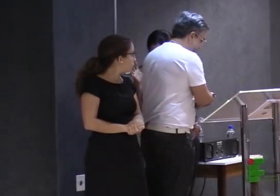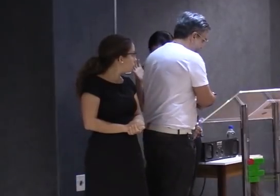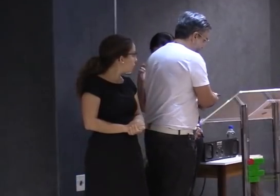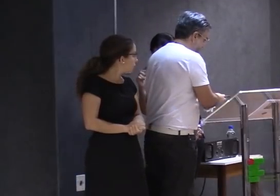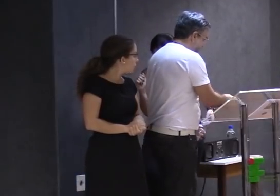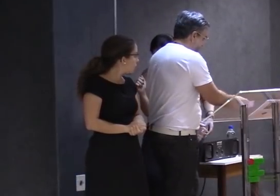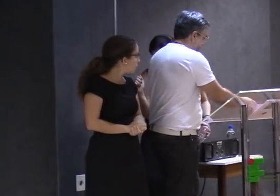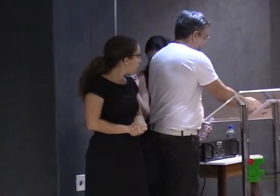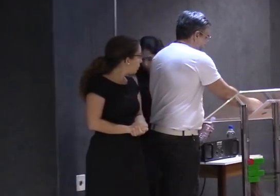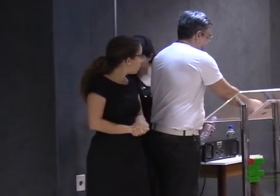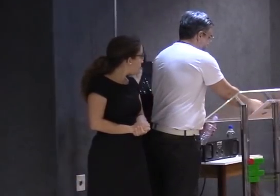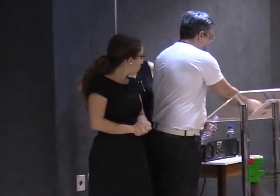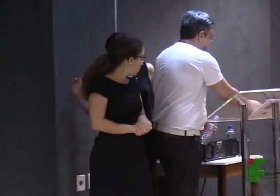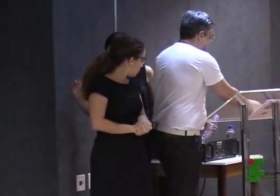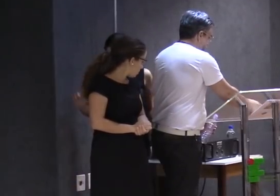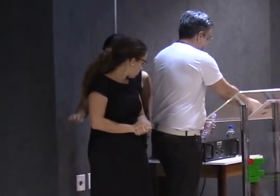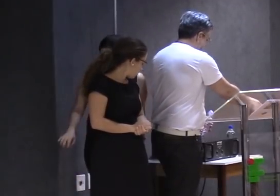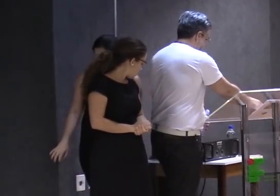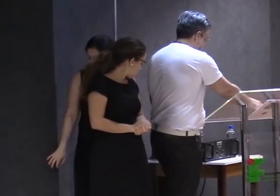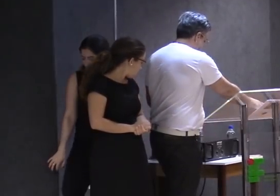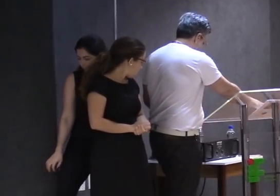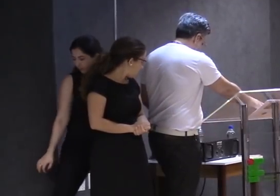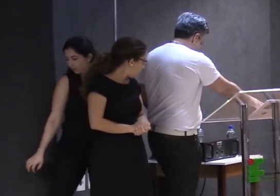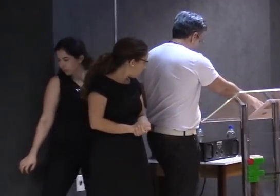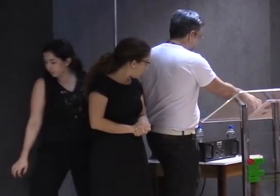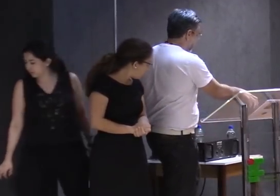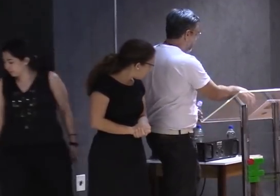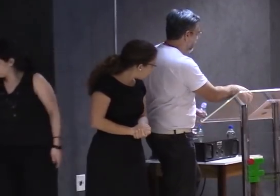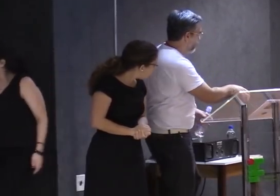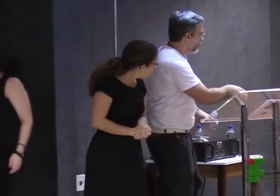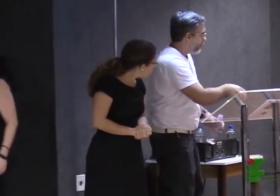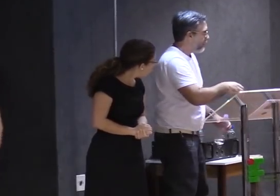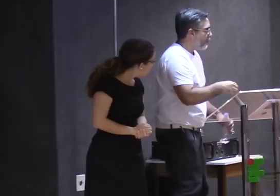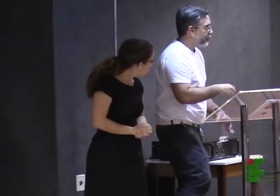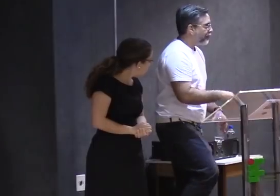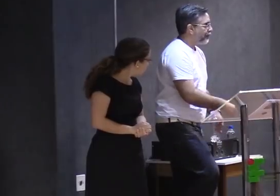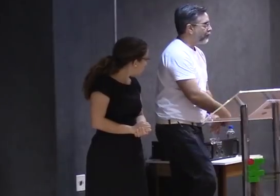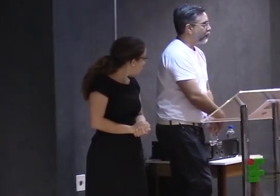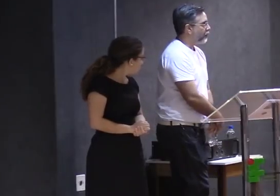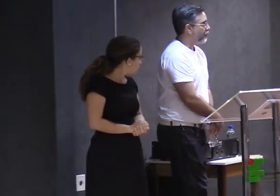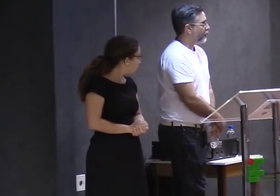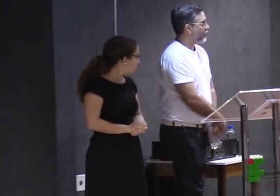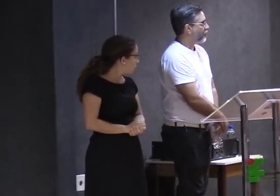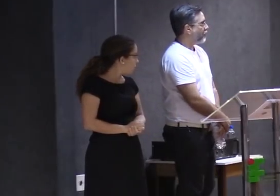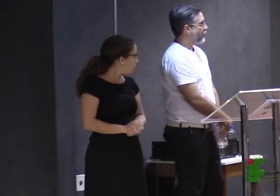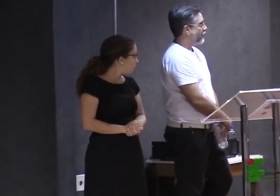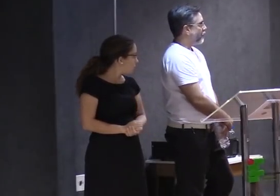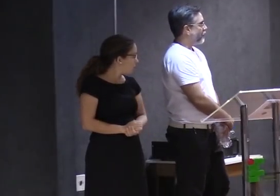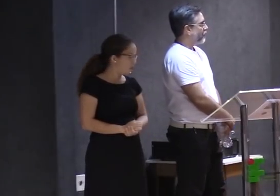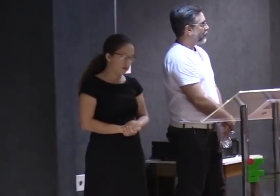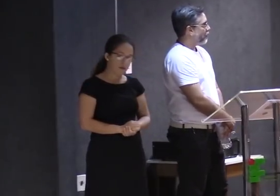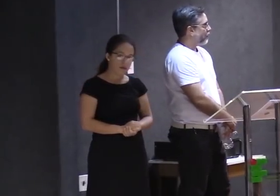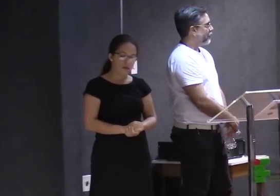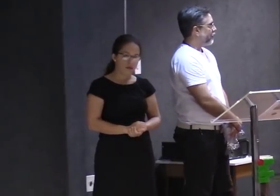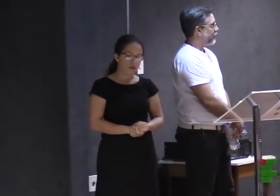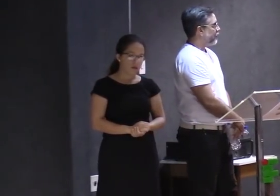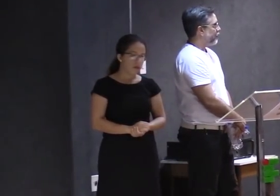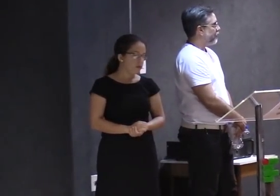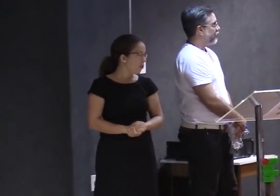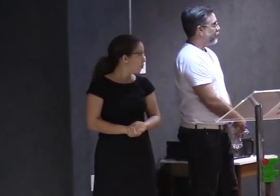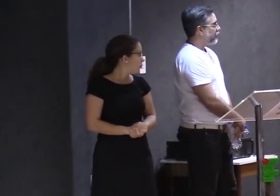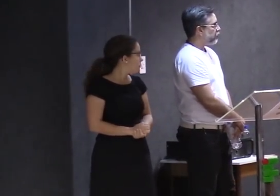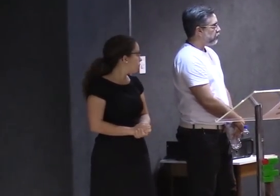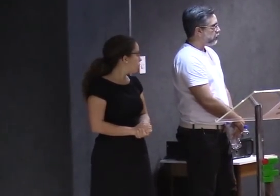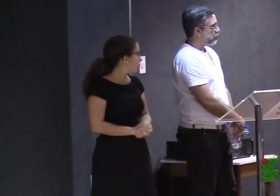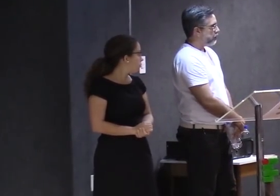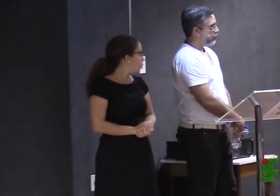But let's start with the pairs and you have let's say 10 minutes to discuss and then you'll find another pair to